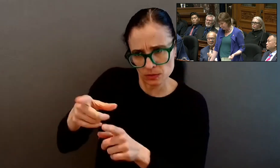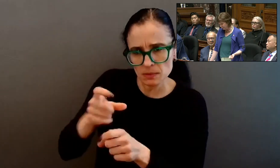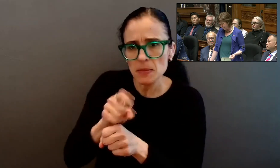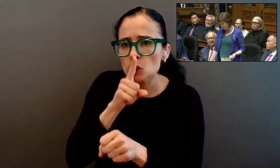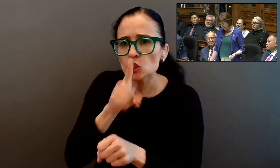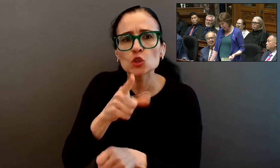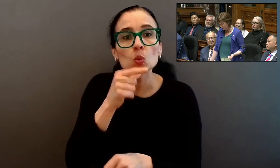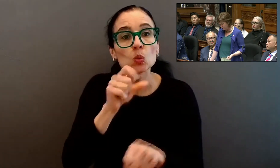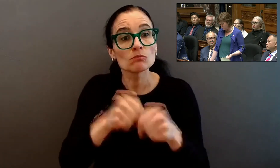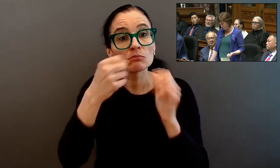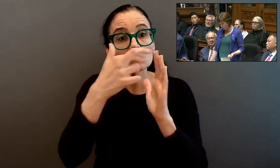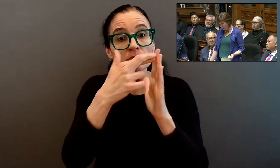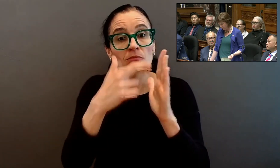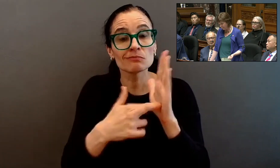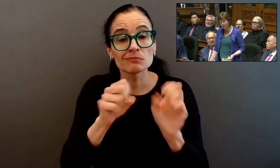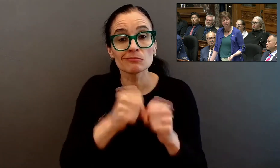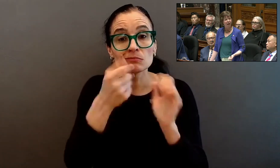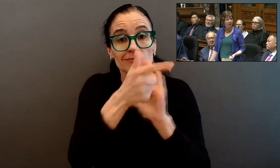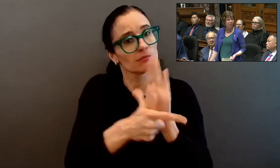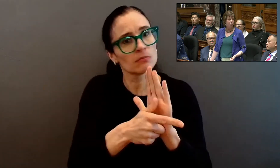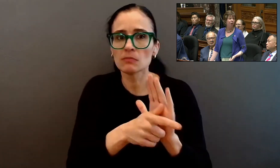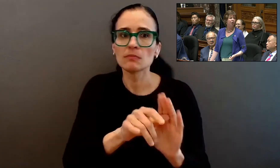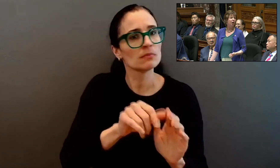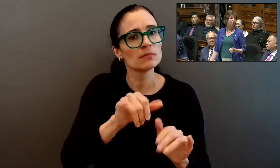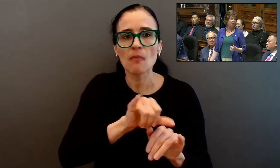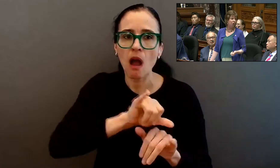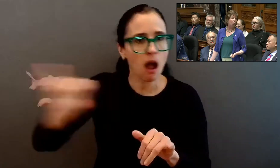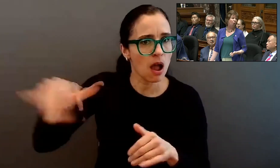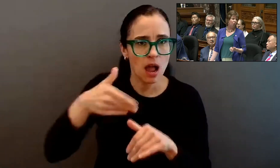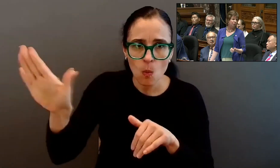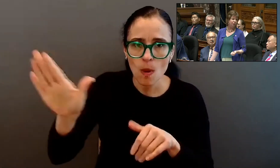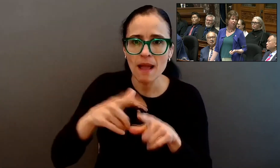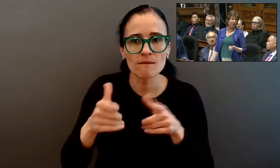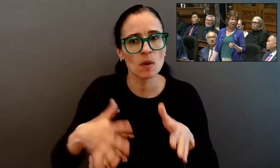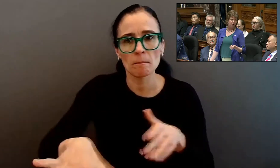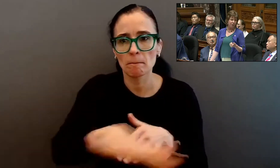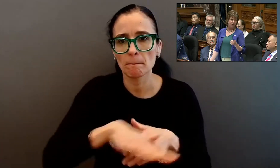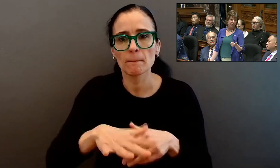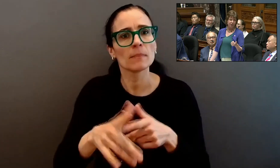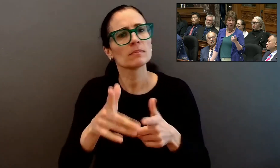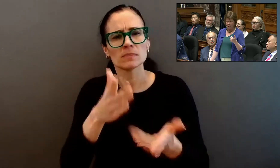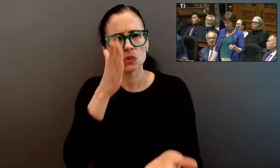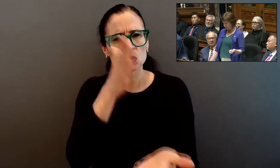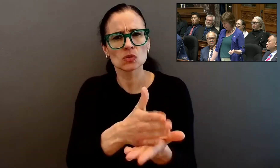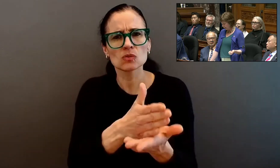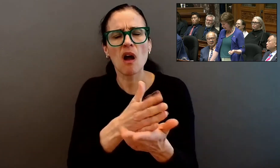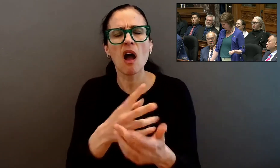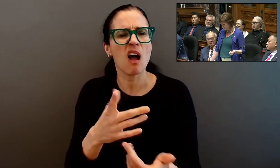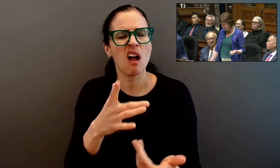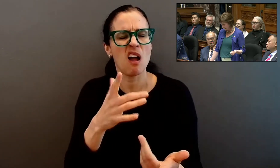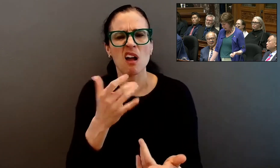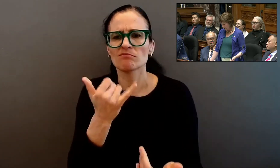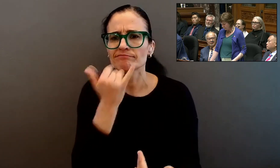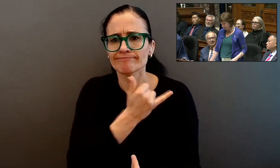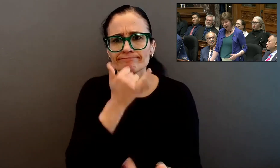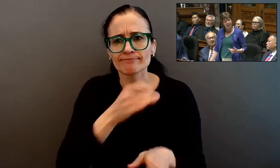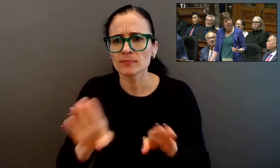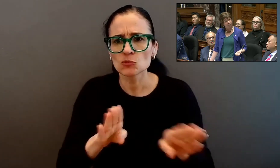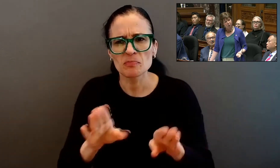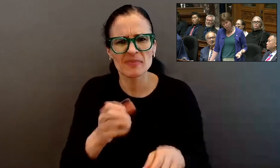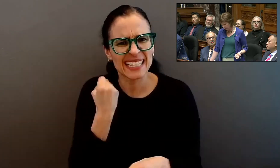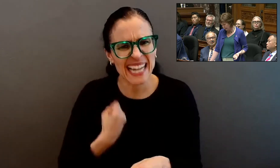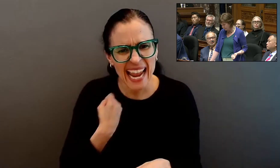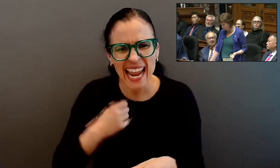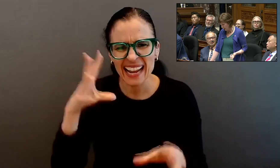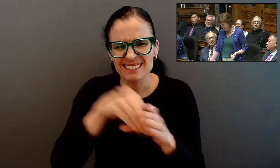victim services and crime prevention after the old government cut it. Standing